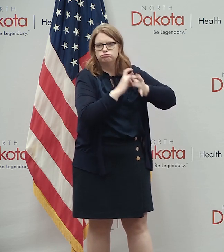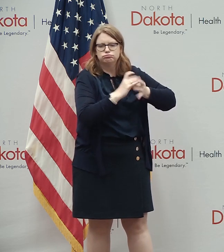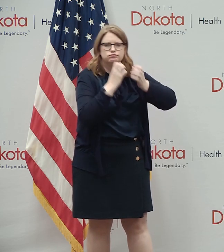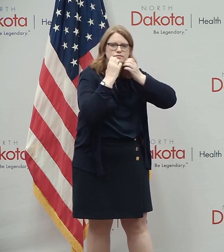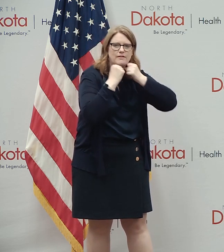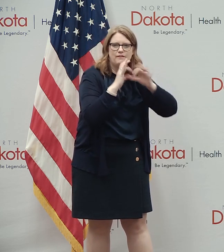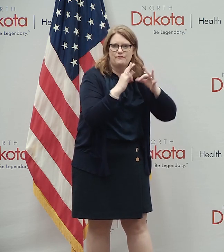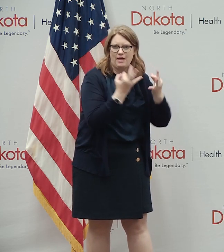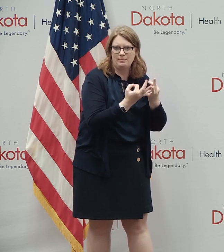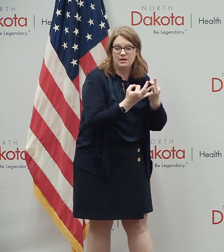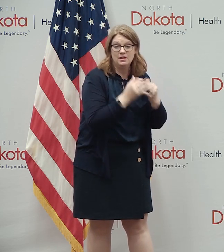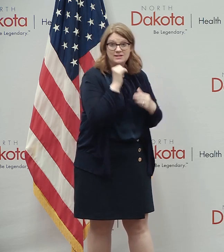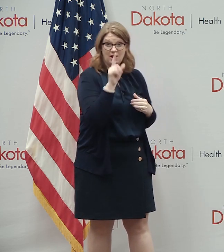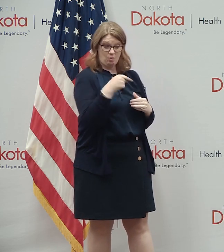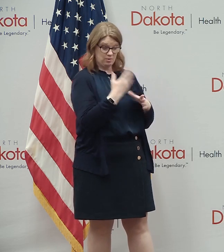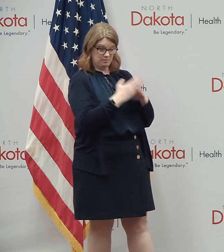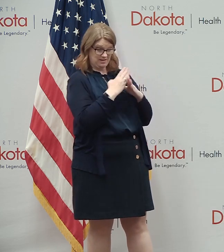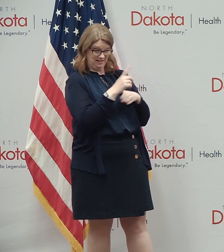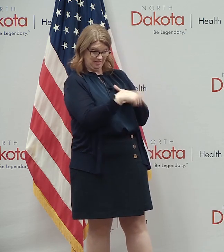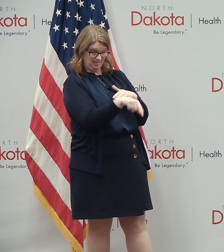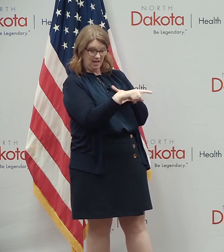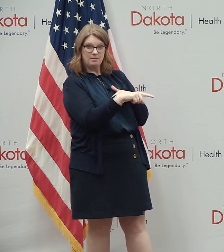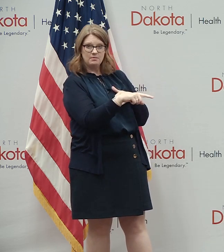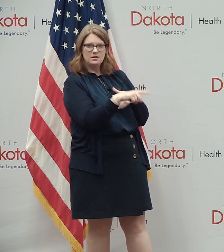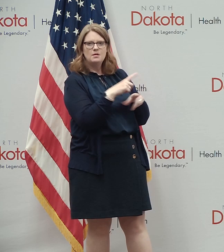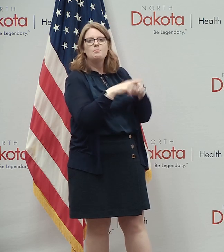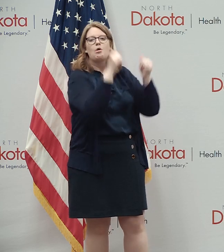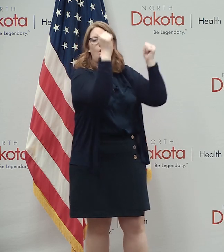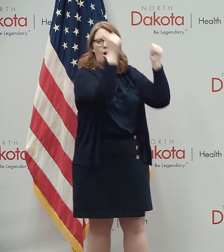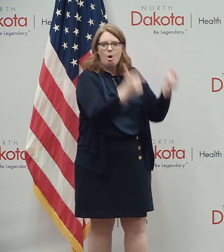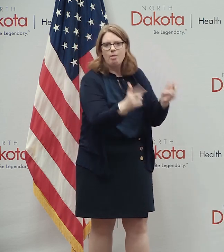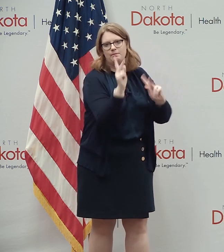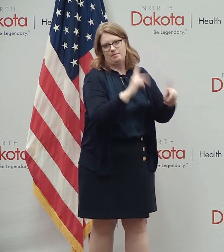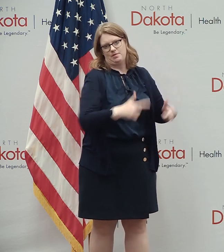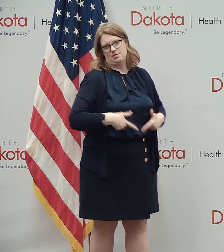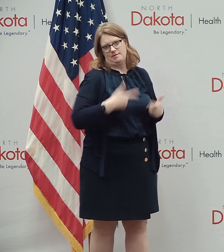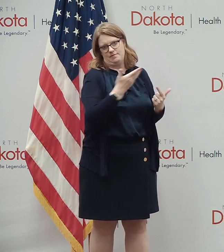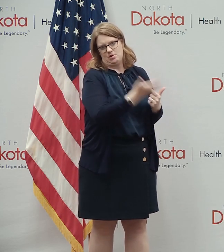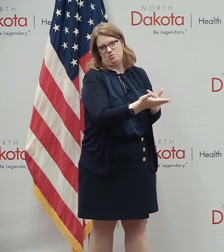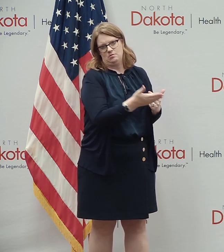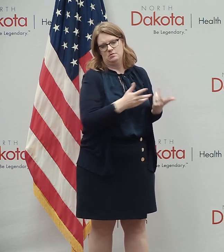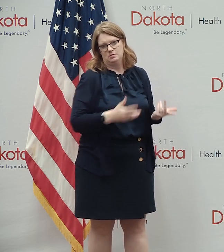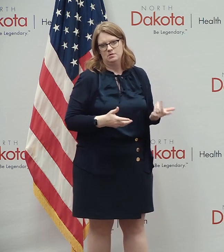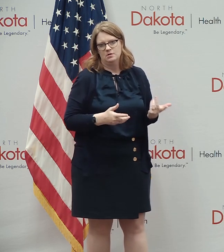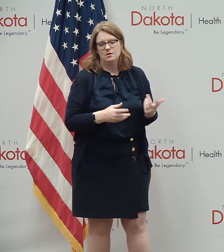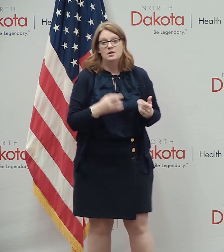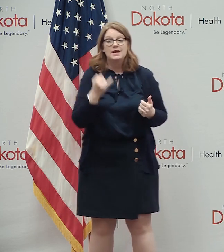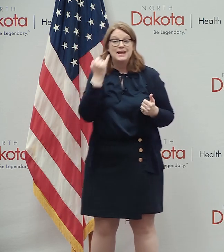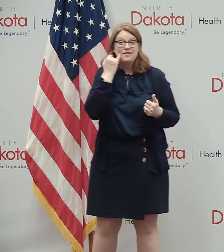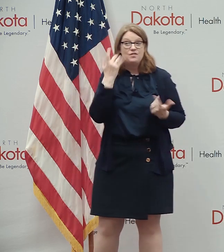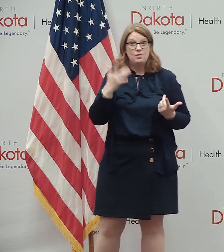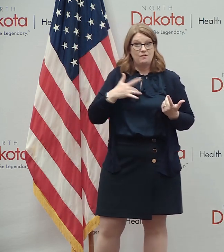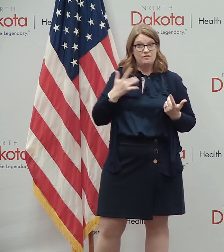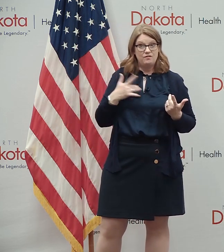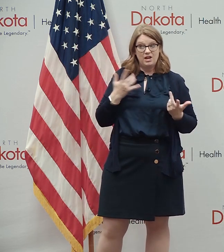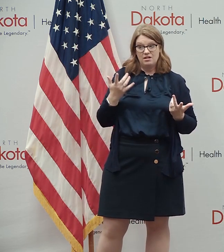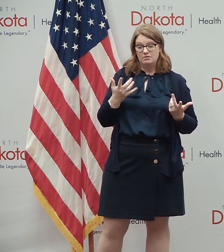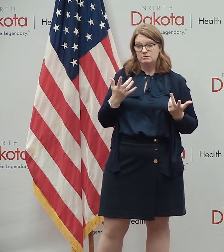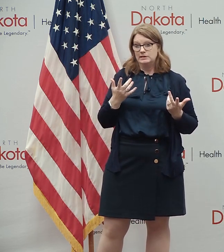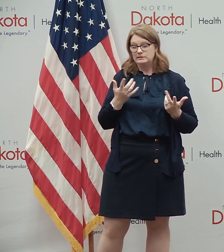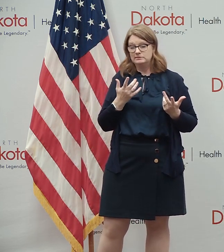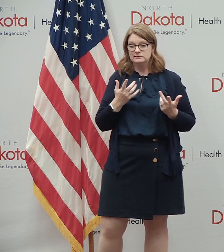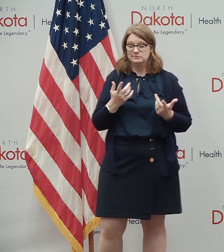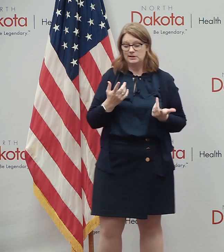not just to protect your loved ones, but to all of their fellow residents in that facility. Of course, if you've got any reason to believe that you